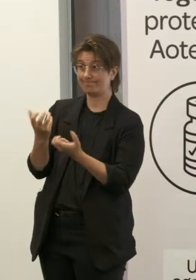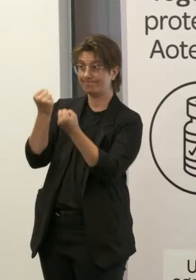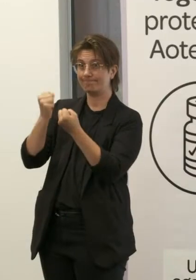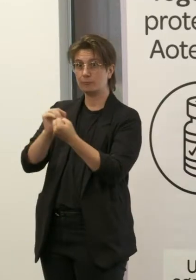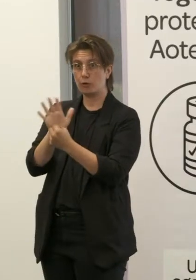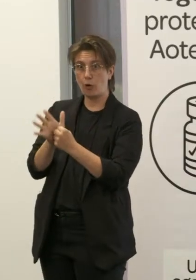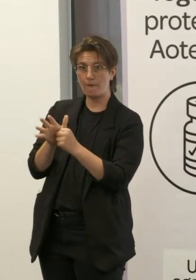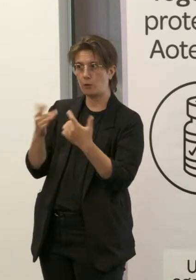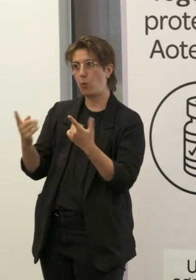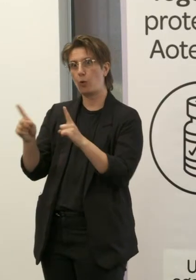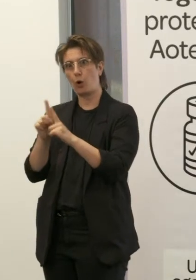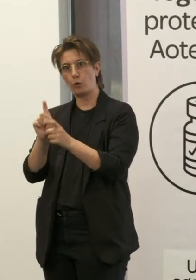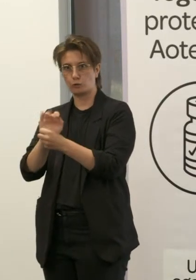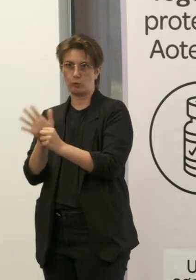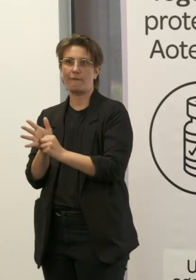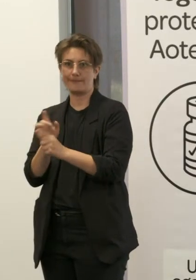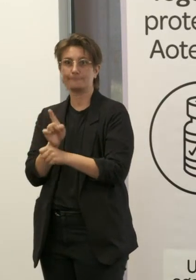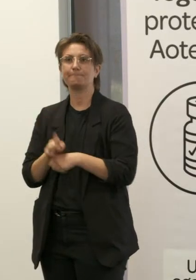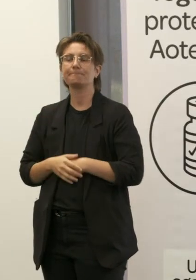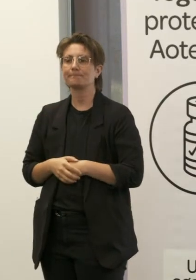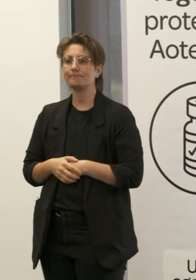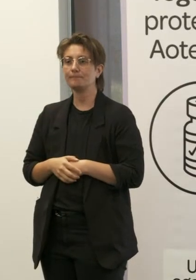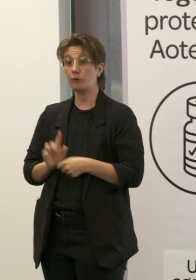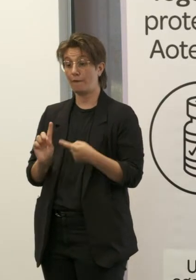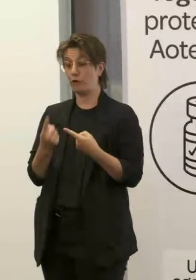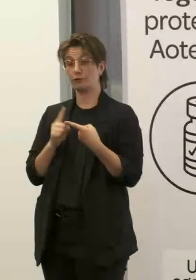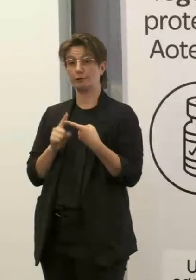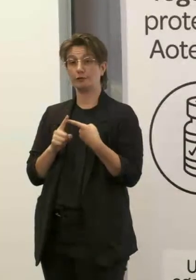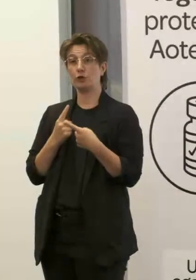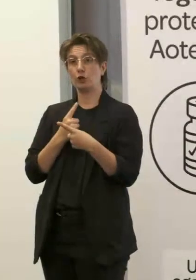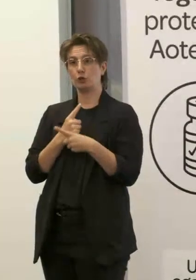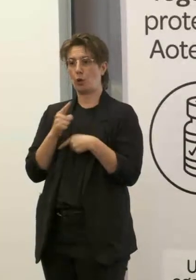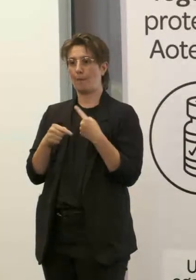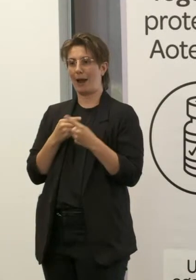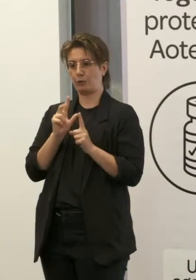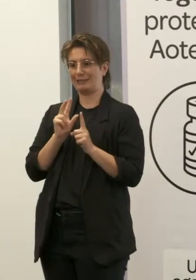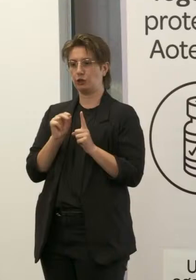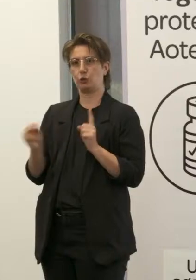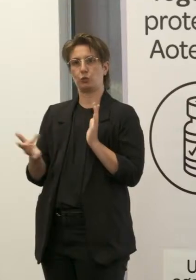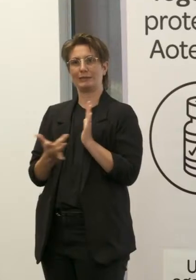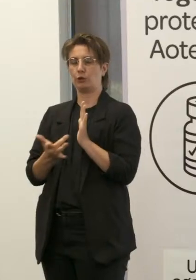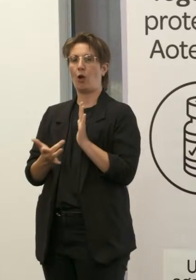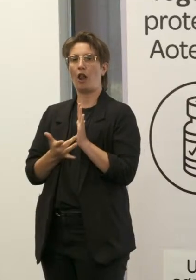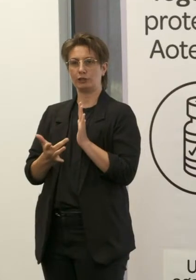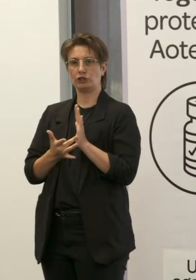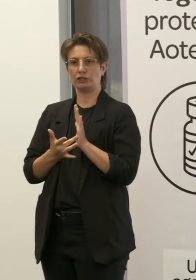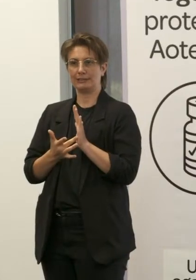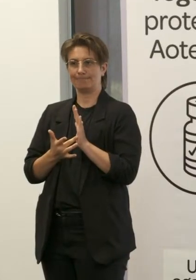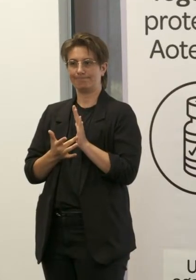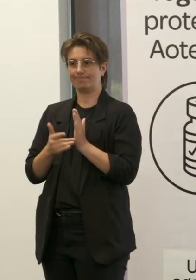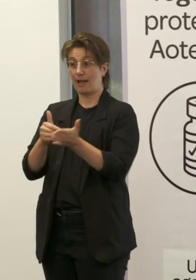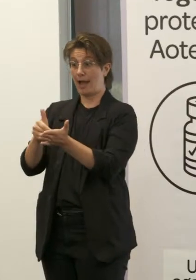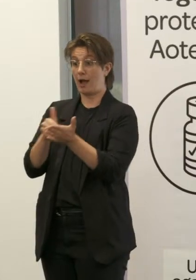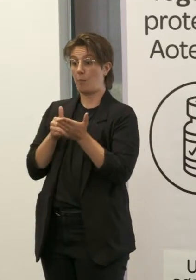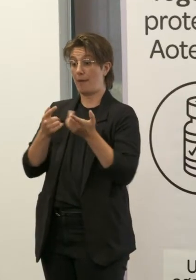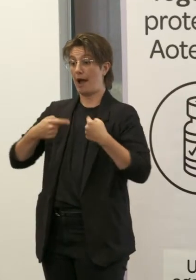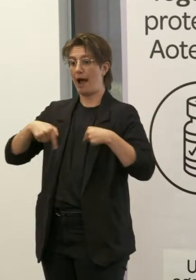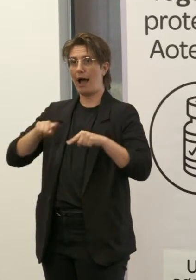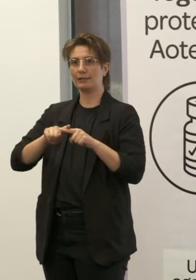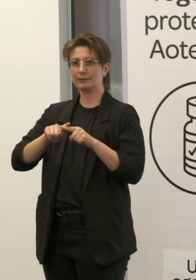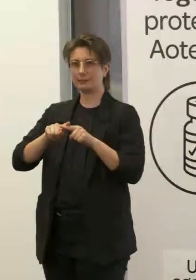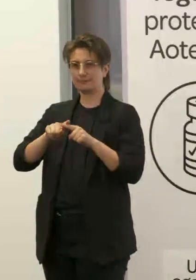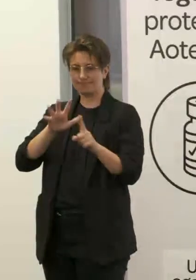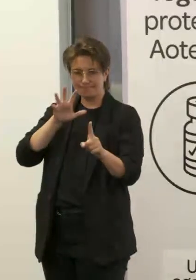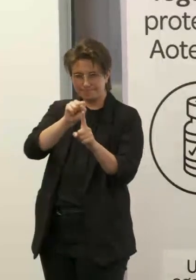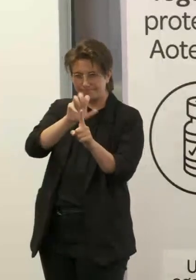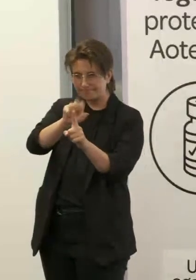starting with cases and contact tracing, the digital technology has and will continue to help us identify new